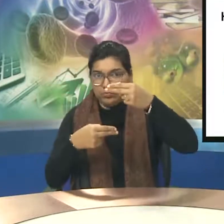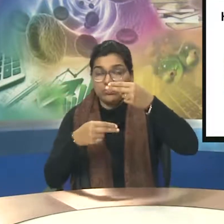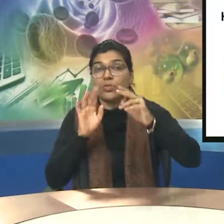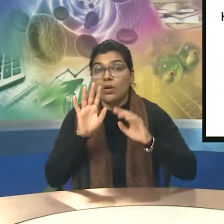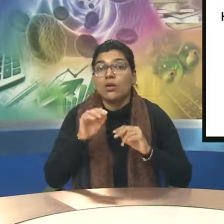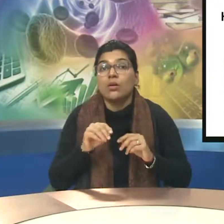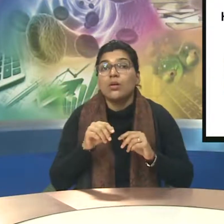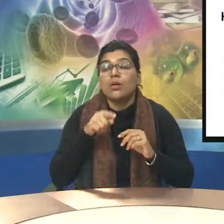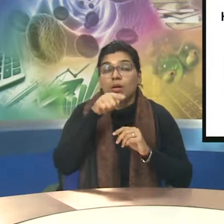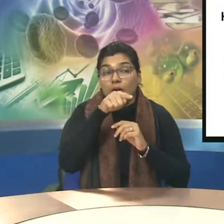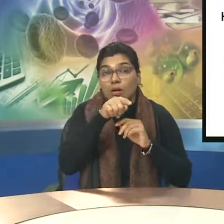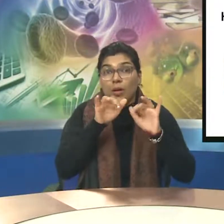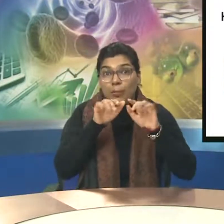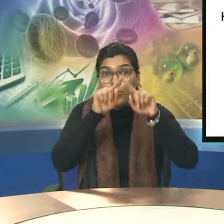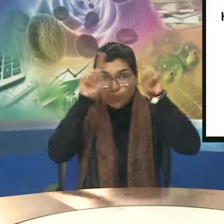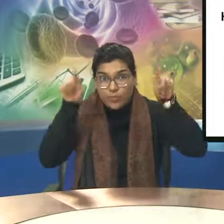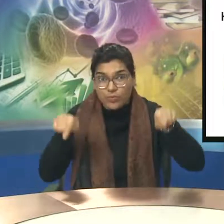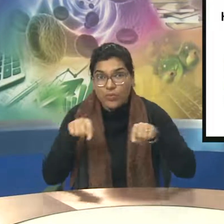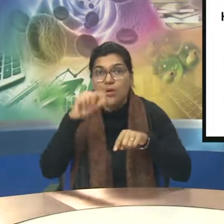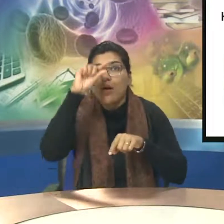What does it mean by header?